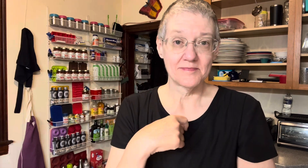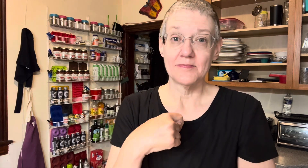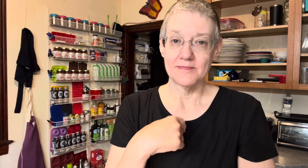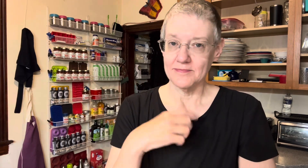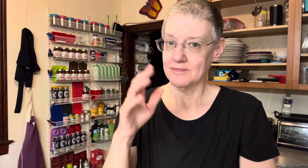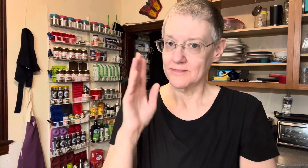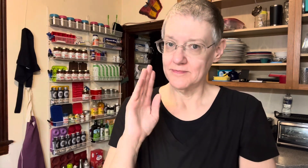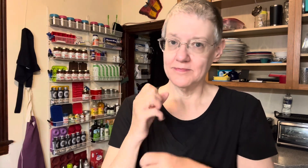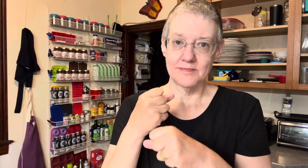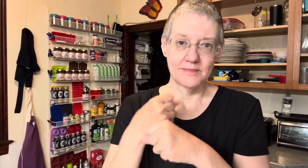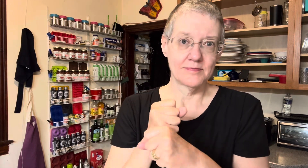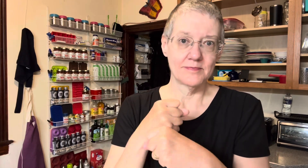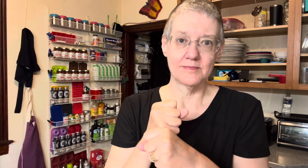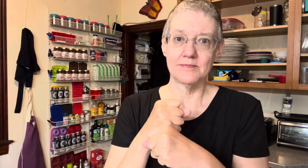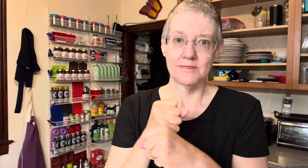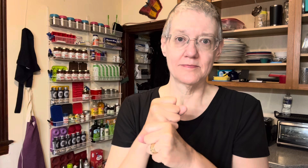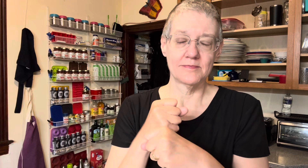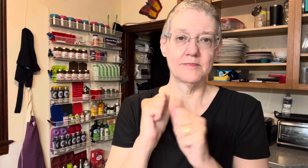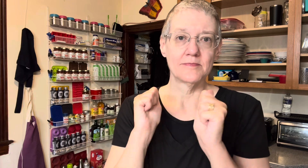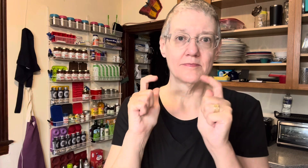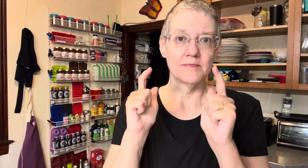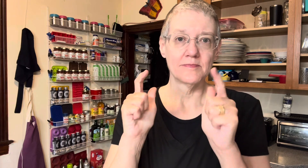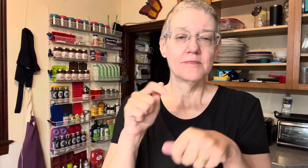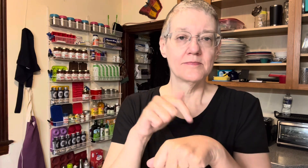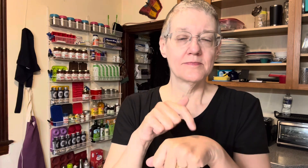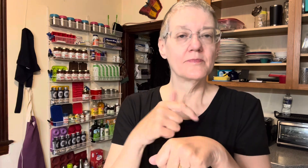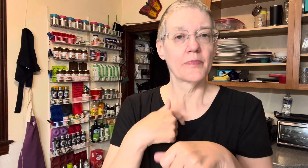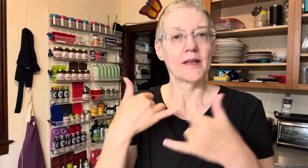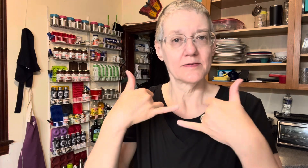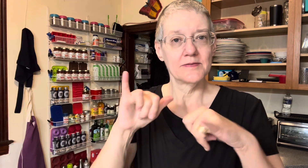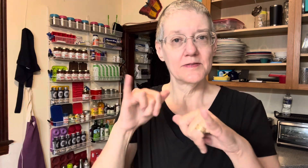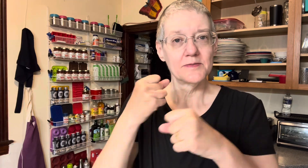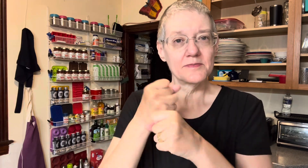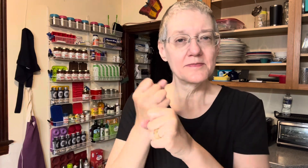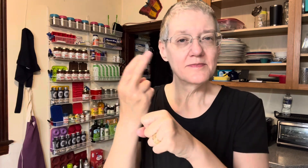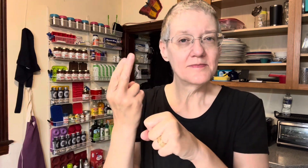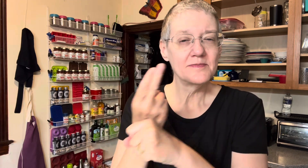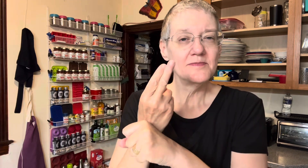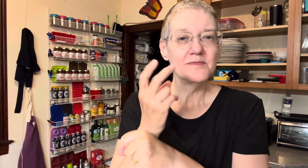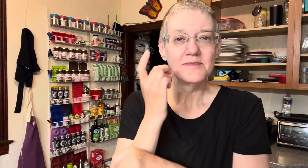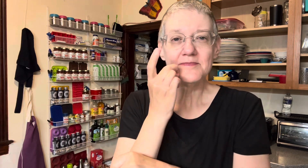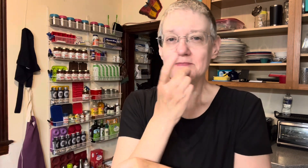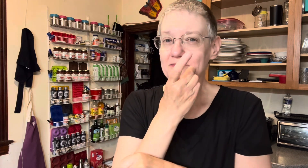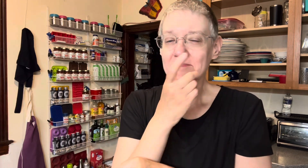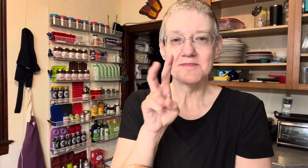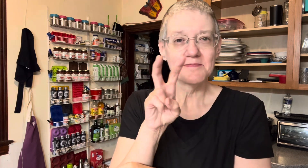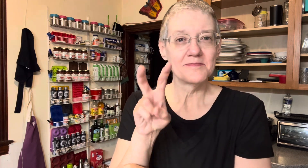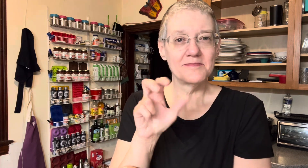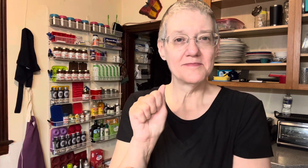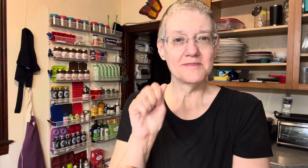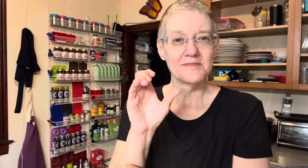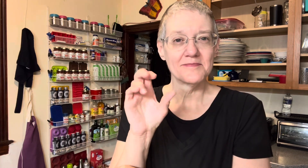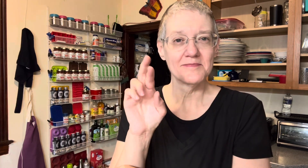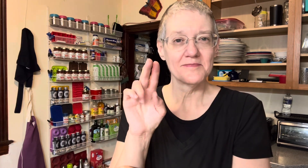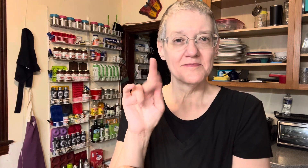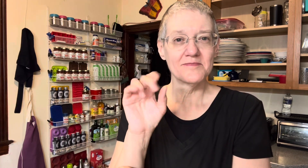me. I used to make these all the time. I still make them and use these for dill pizza